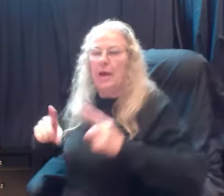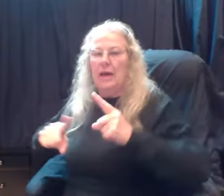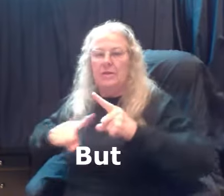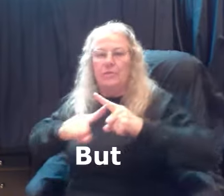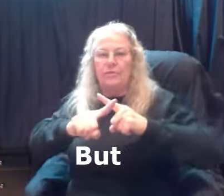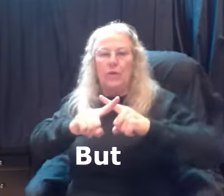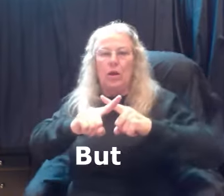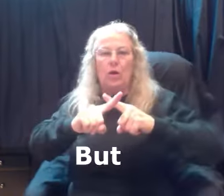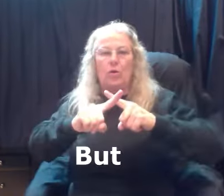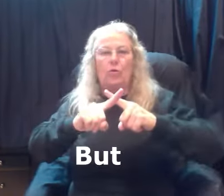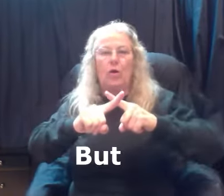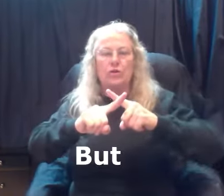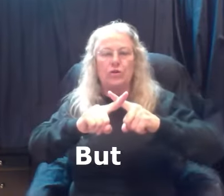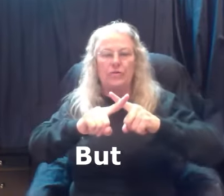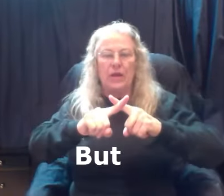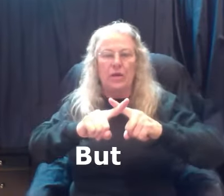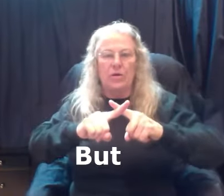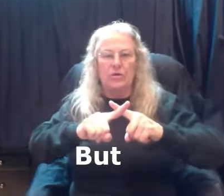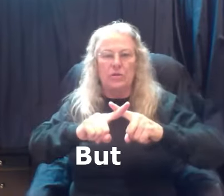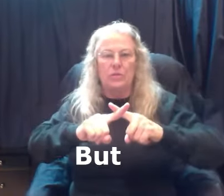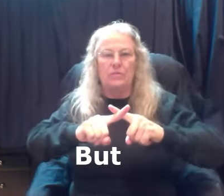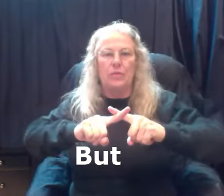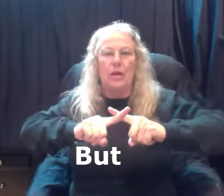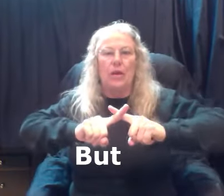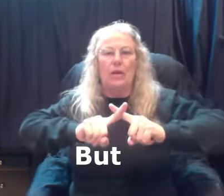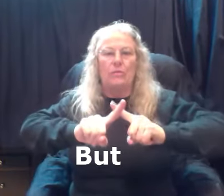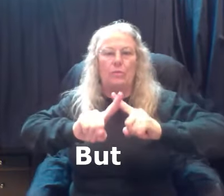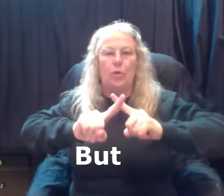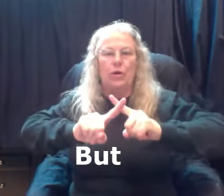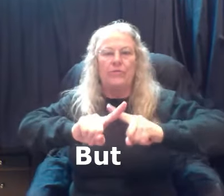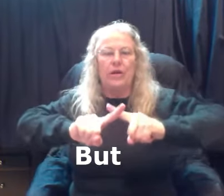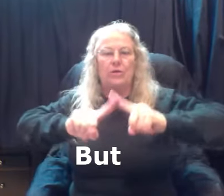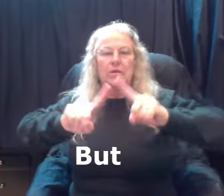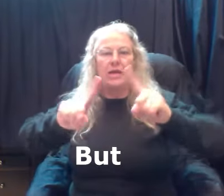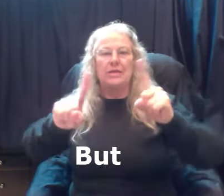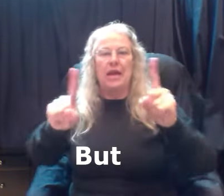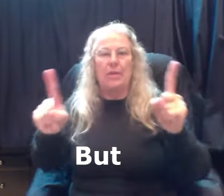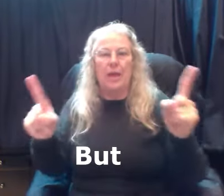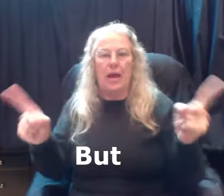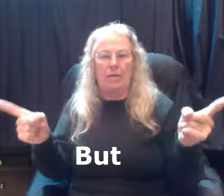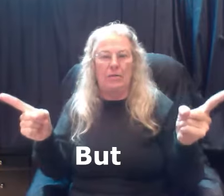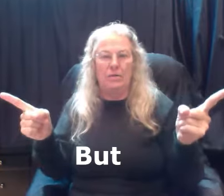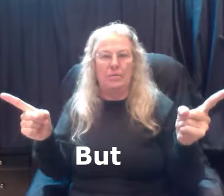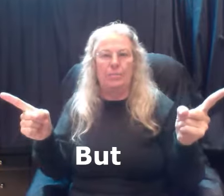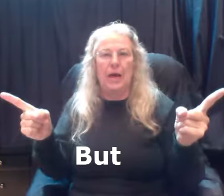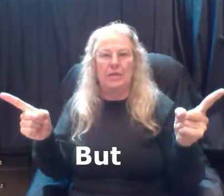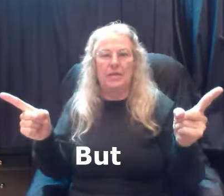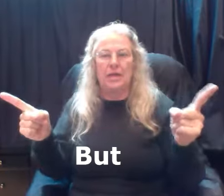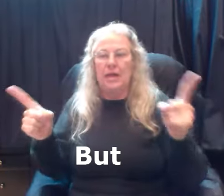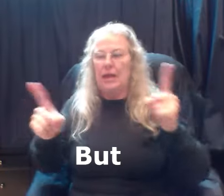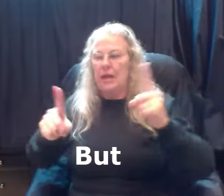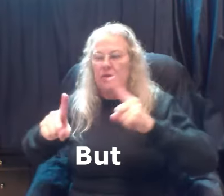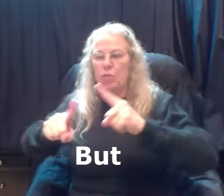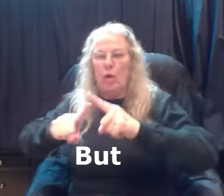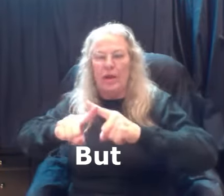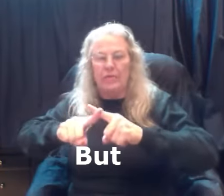But, cross your fingers, pointer fingers and take them out. But, it is whatever is